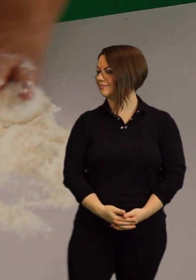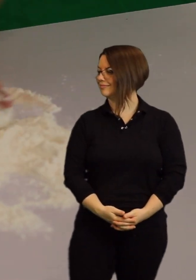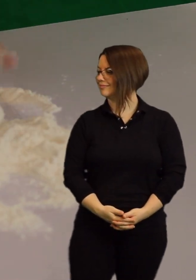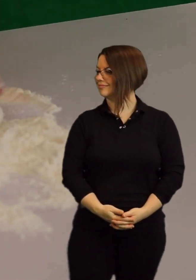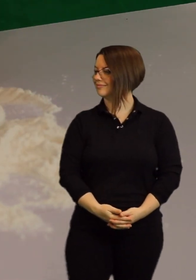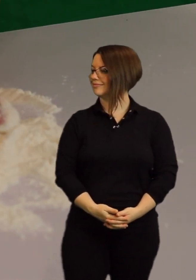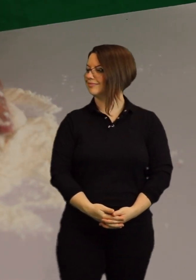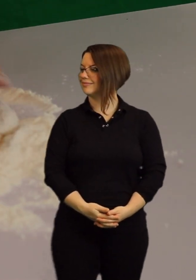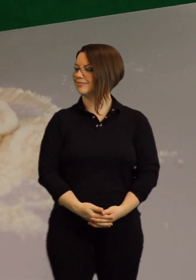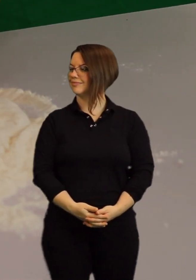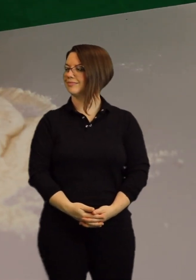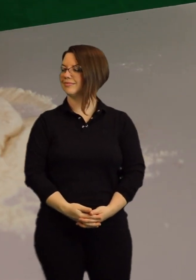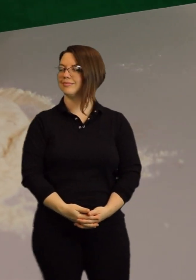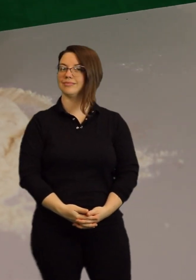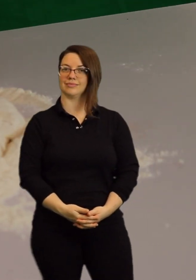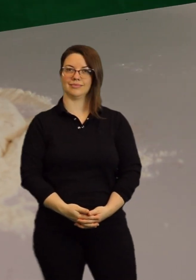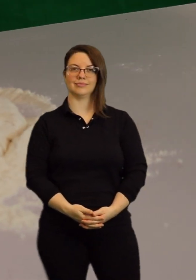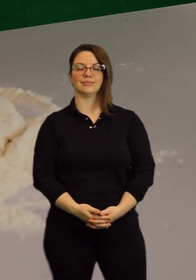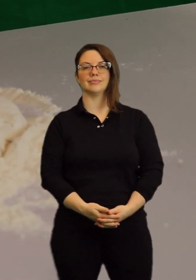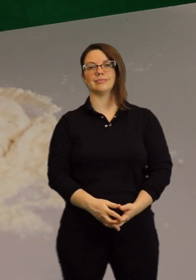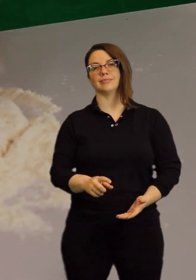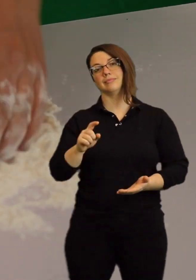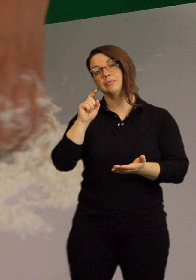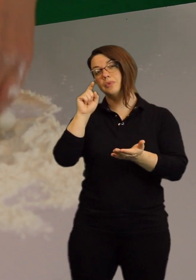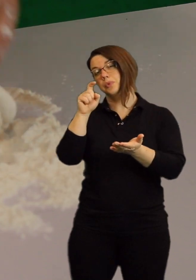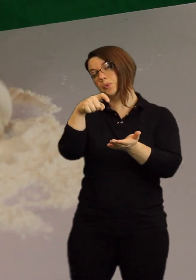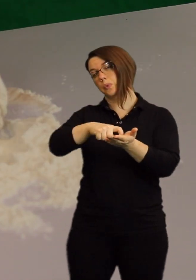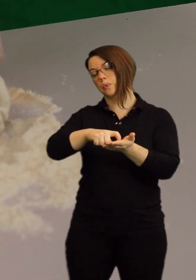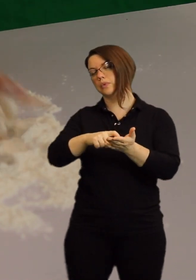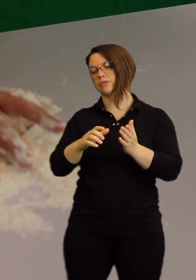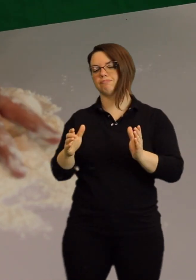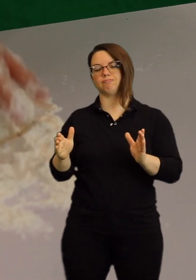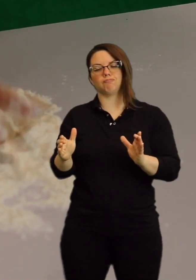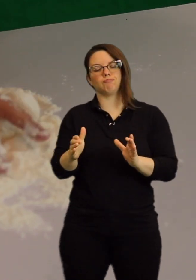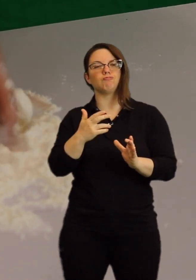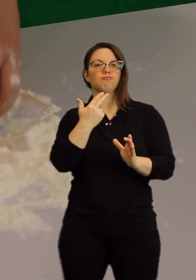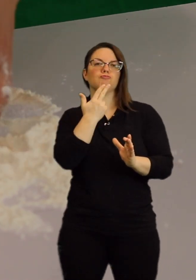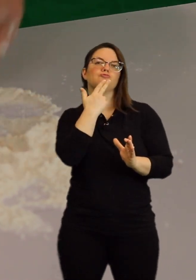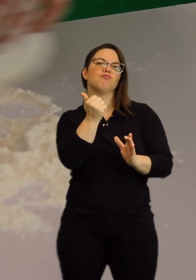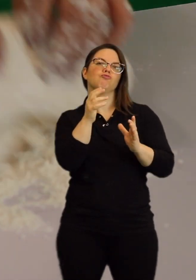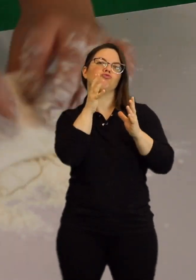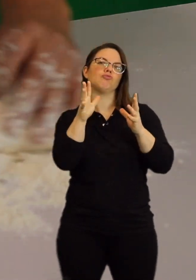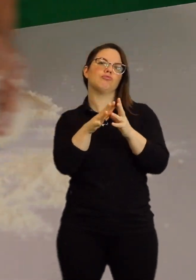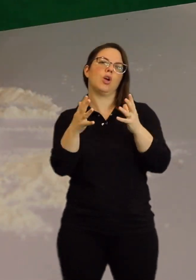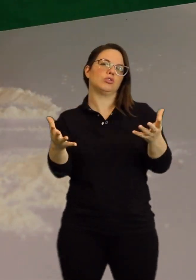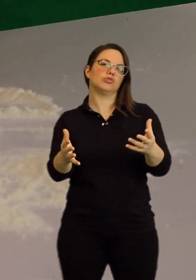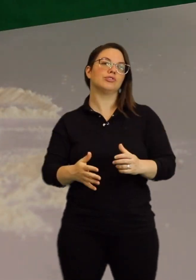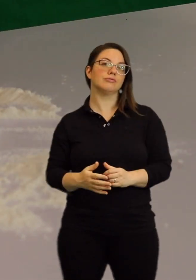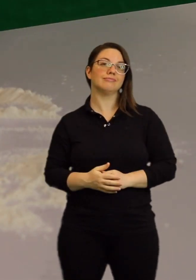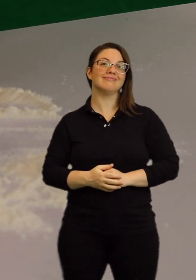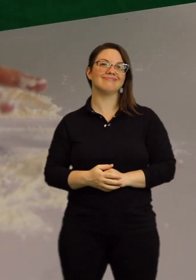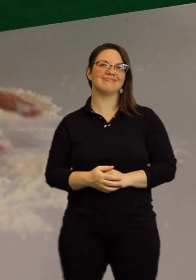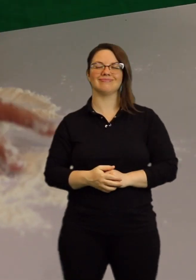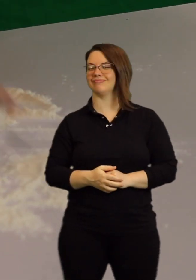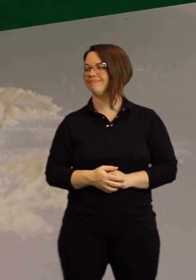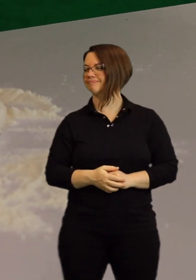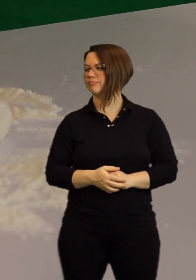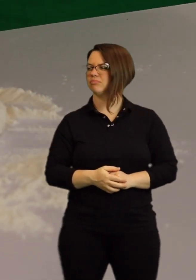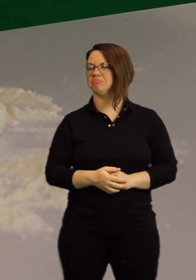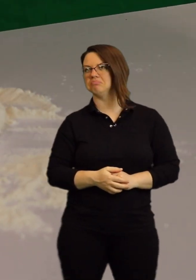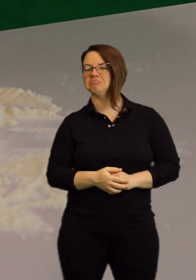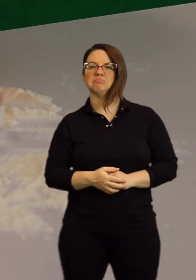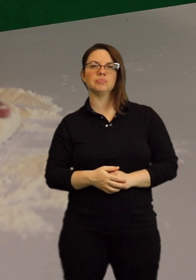You can see this is quite a small batch we're gonna make, but it should still make